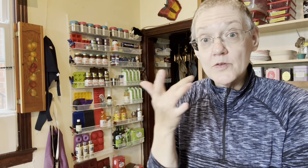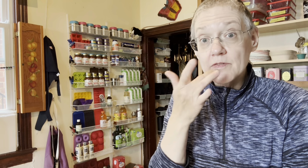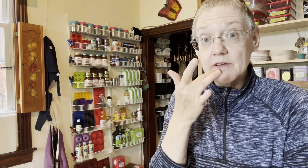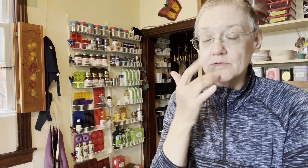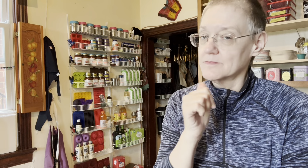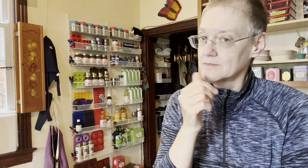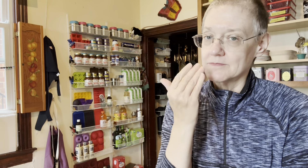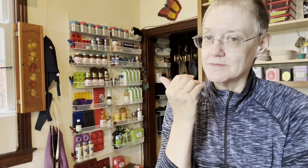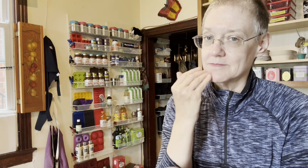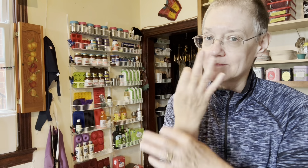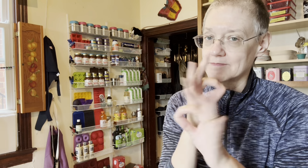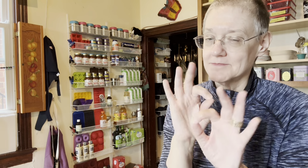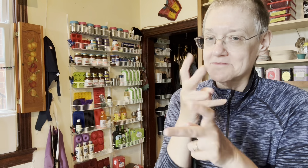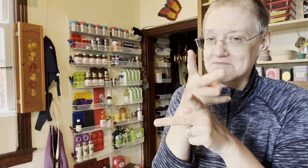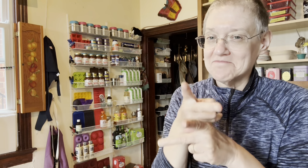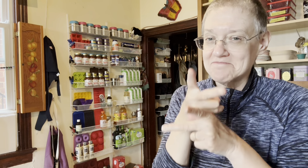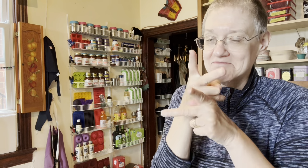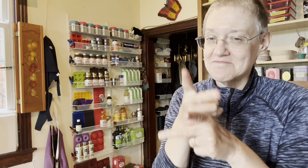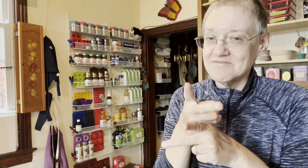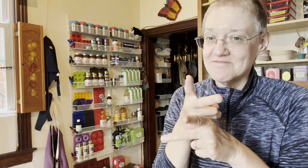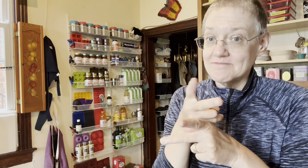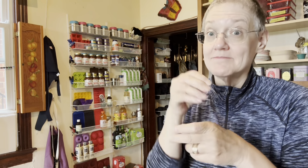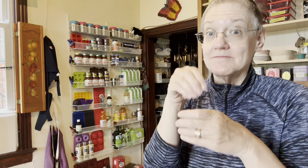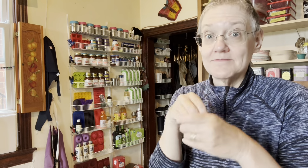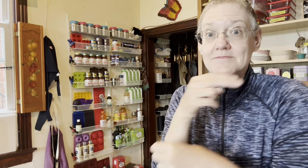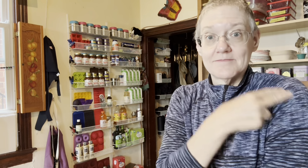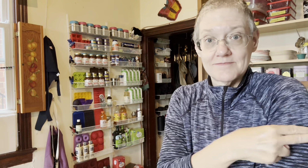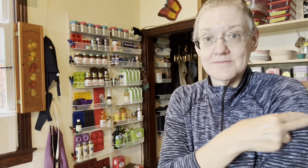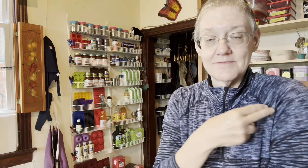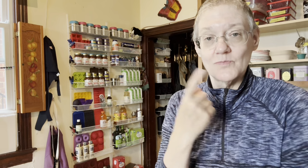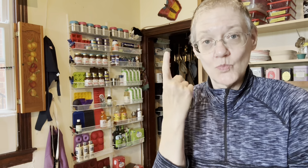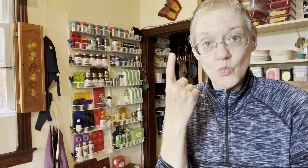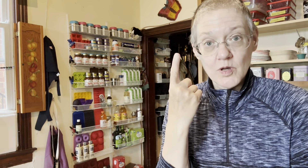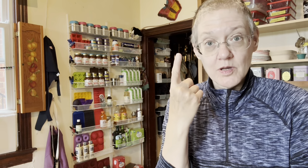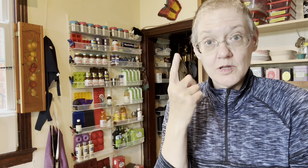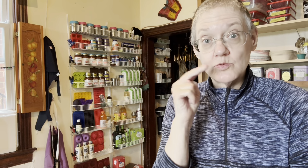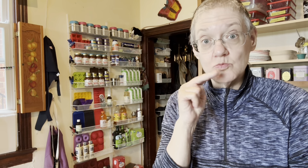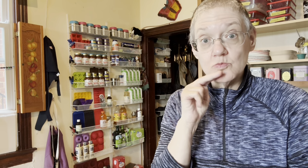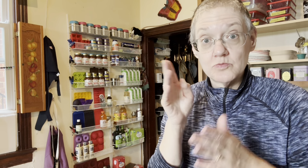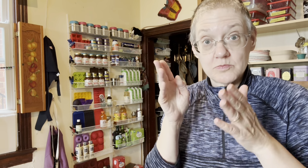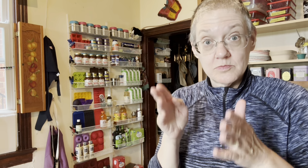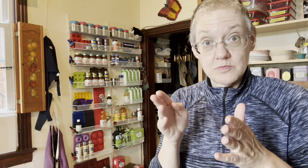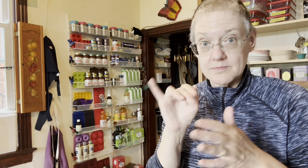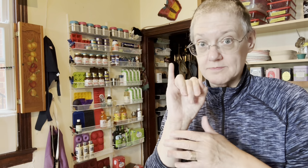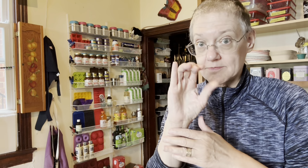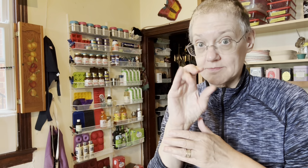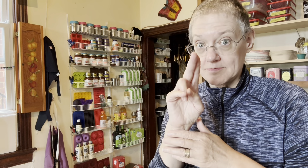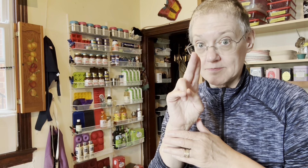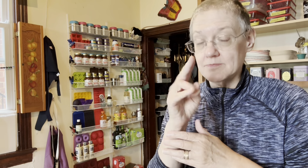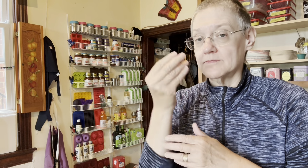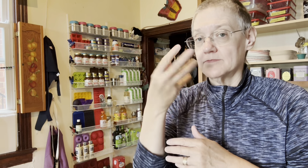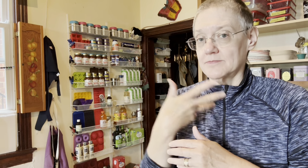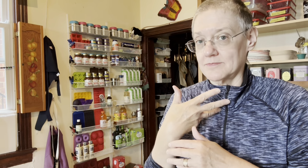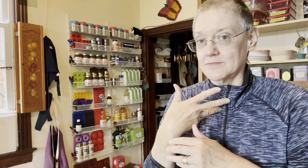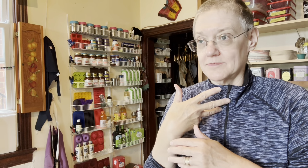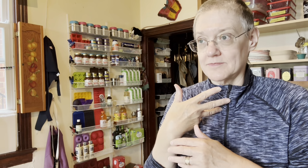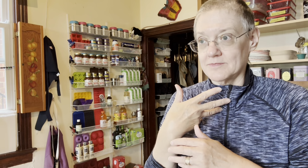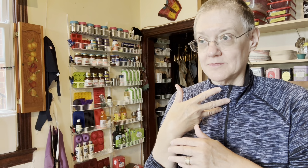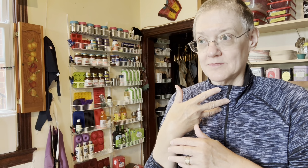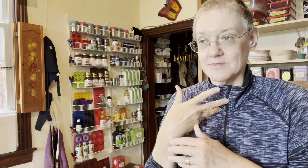those flavors. Those are the 4 sugar-free flavors. All the other flavors are not sugar-free. ICU nutritionist told